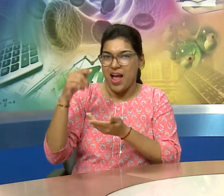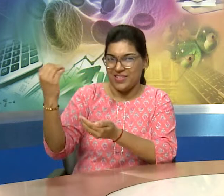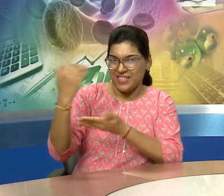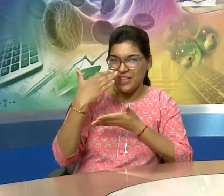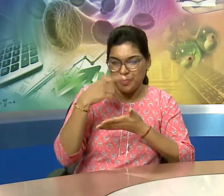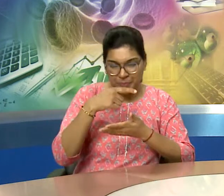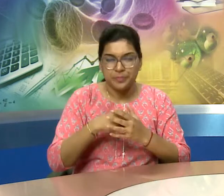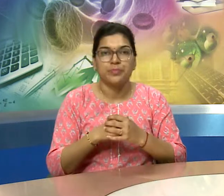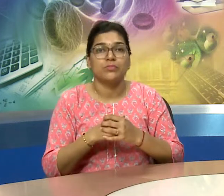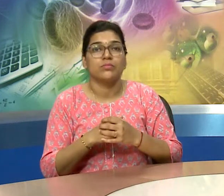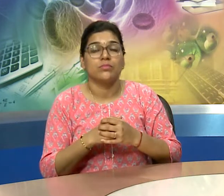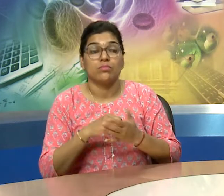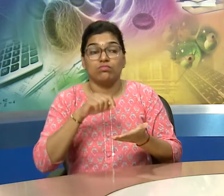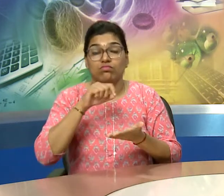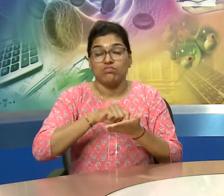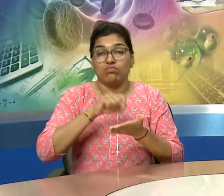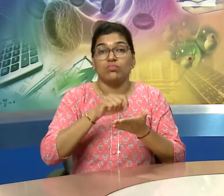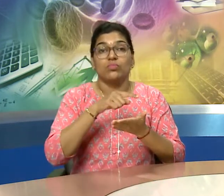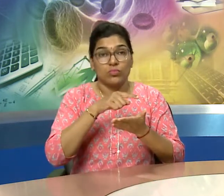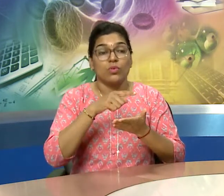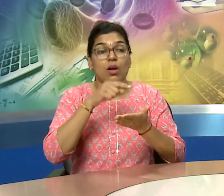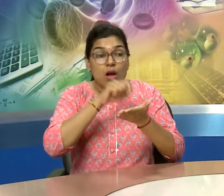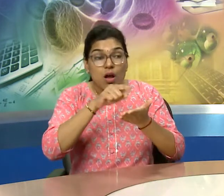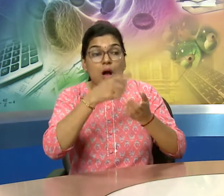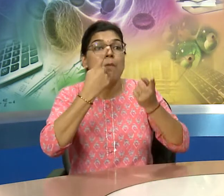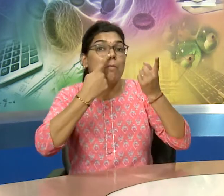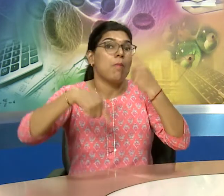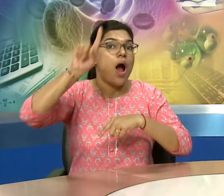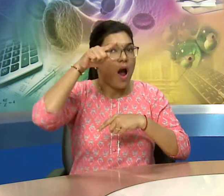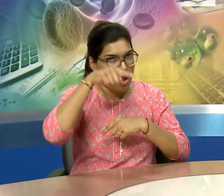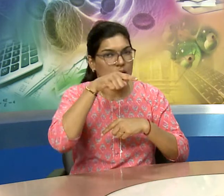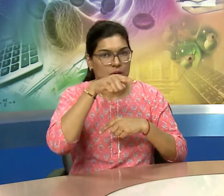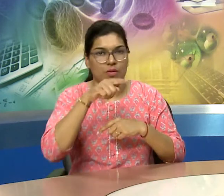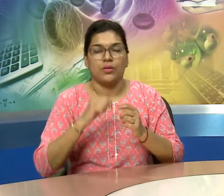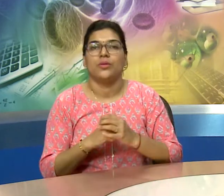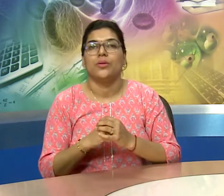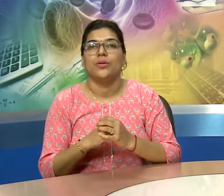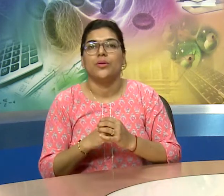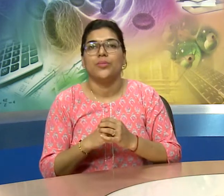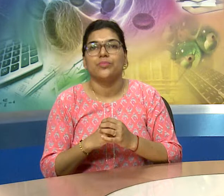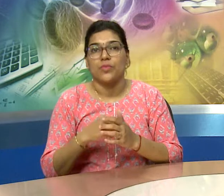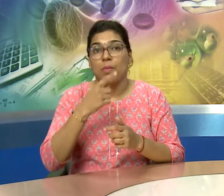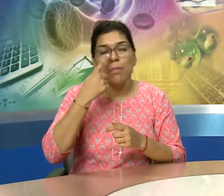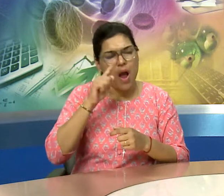went to get rice from that room we all know, that room is known as